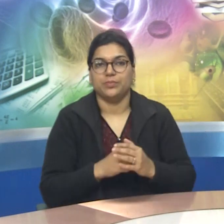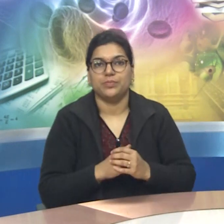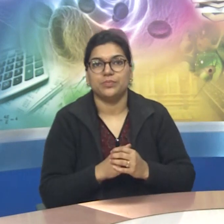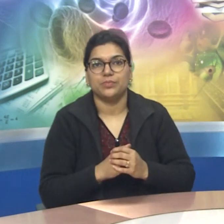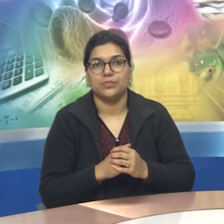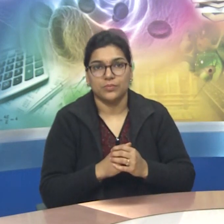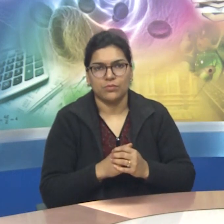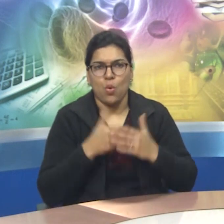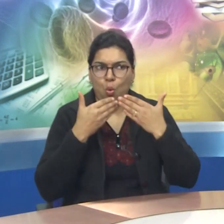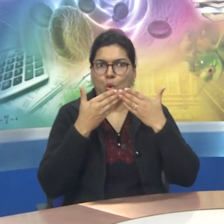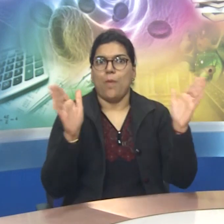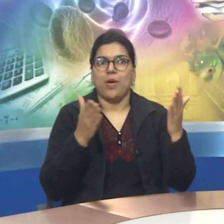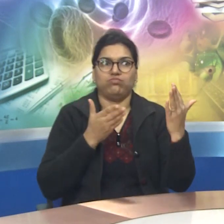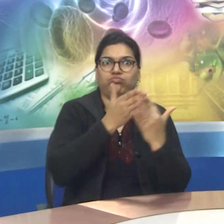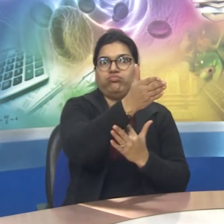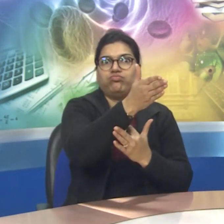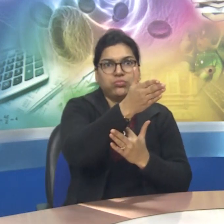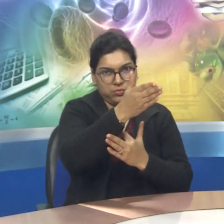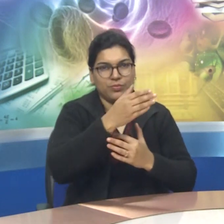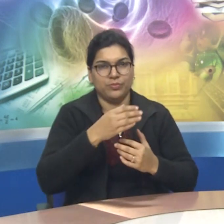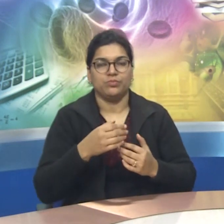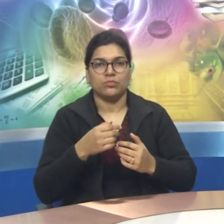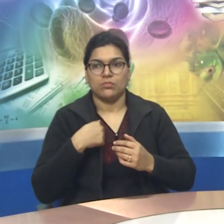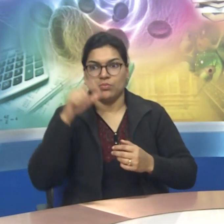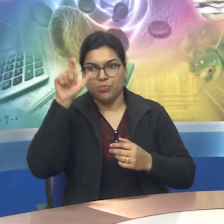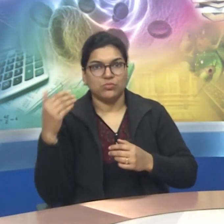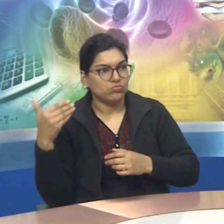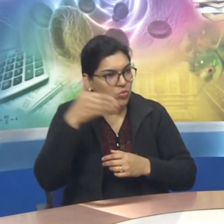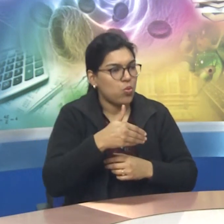The third implication of fourth law talks about open access.